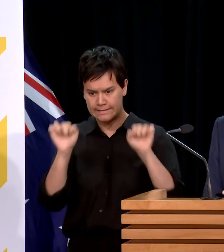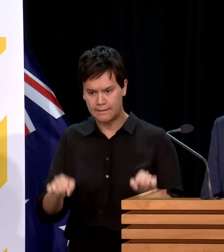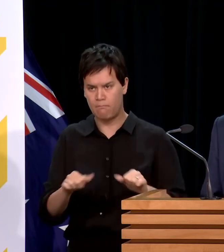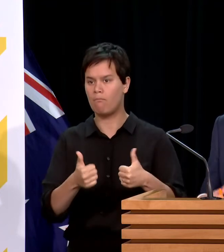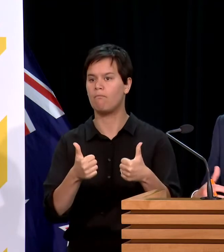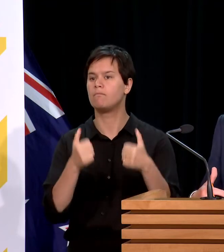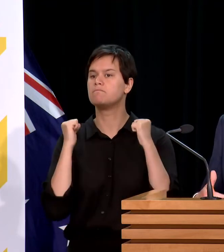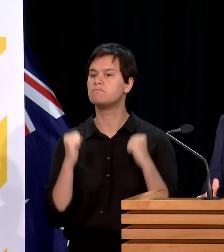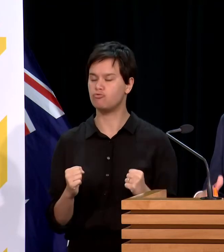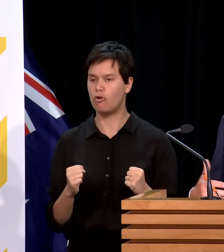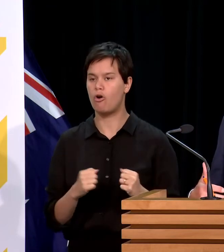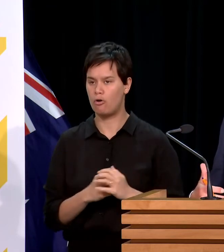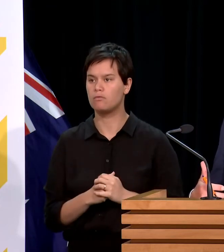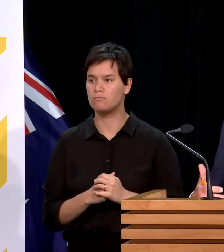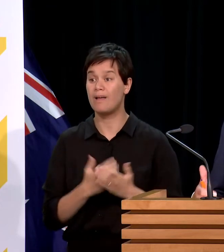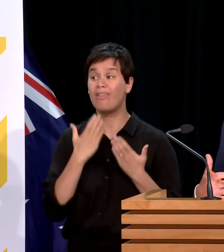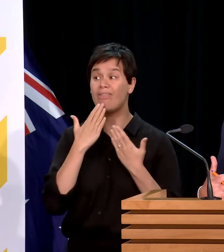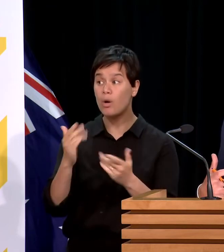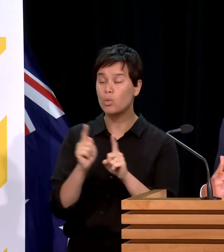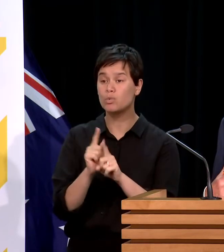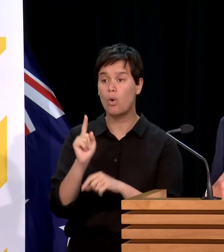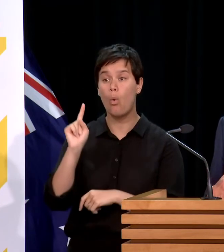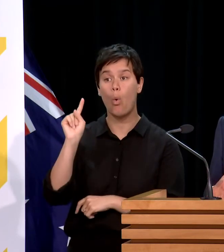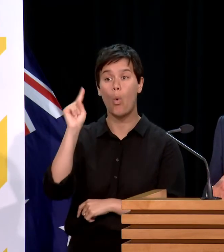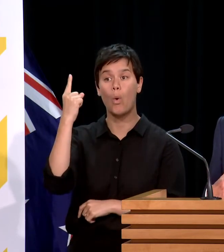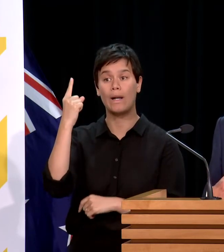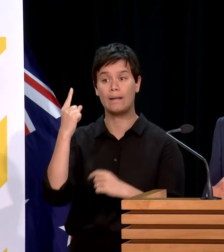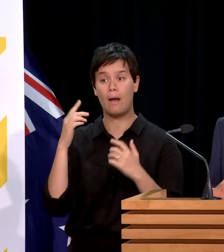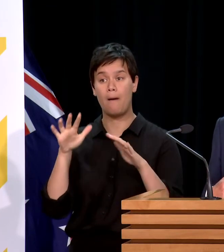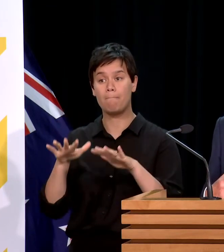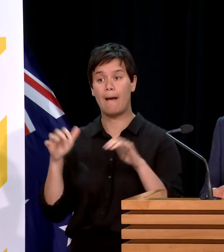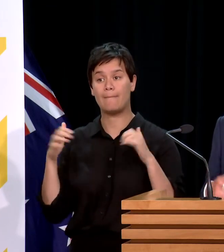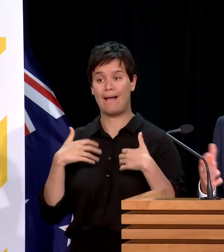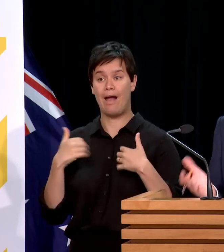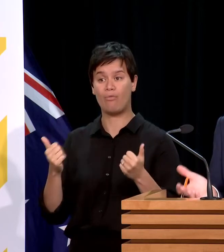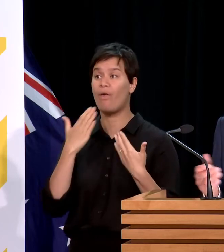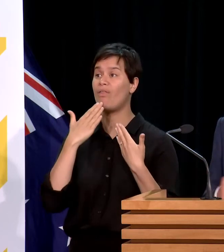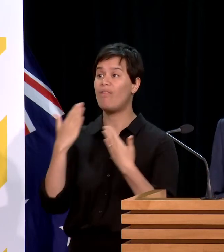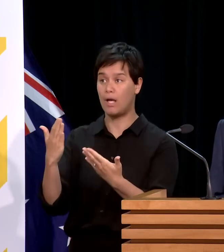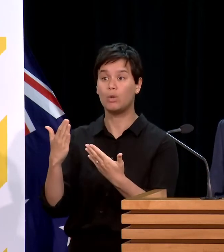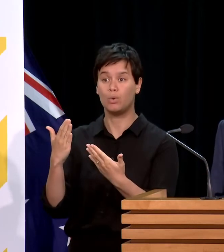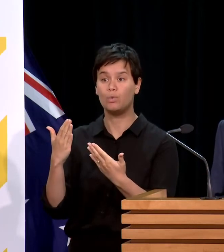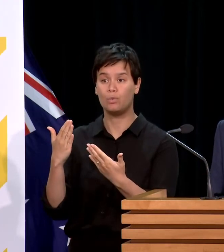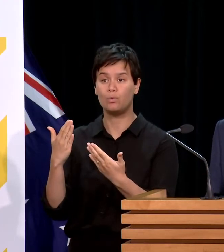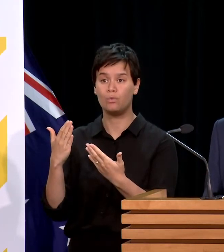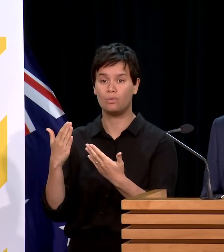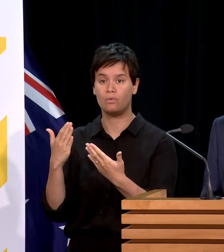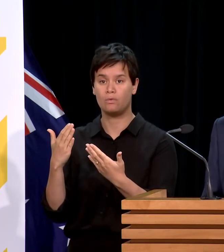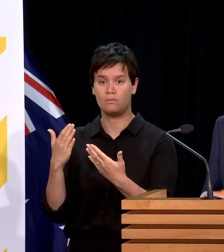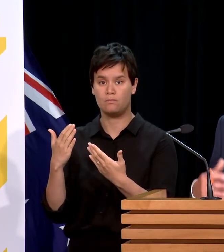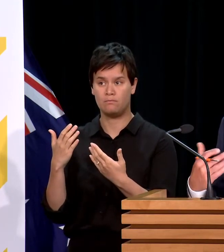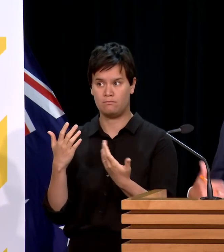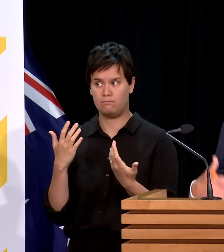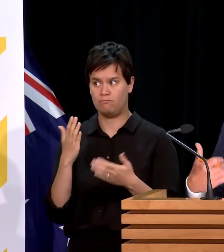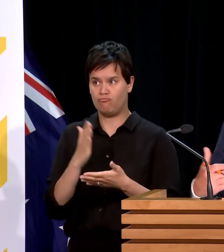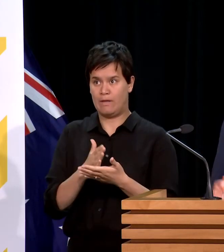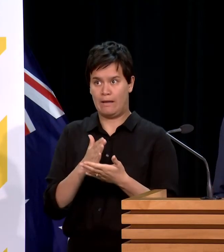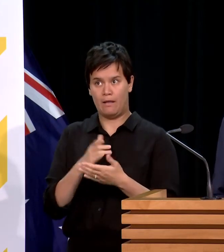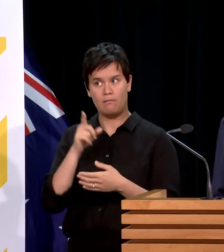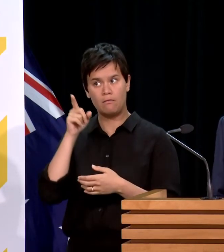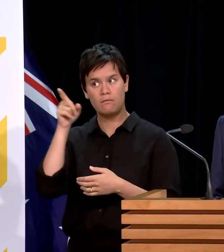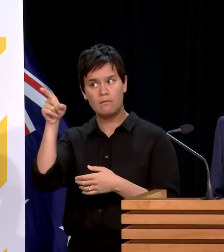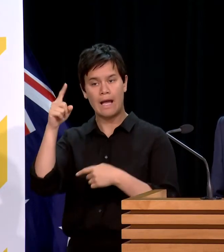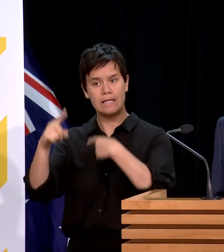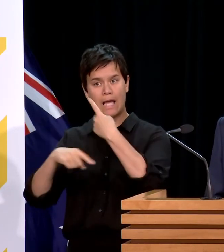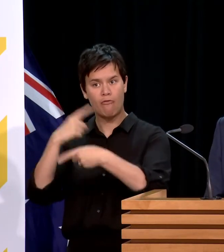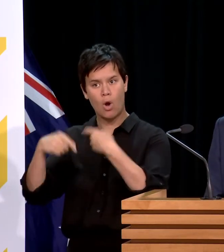Auckland Regional Public Health who, whilst our focus may have come off here, though, because there have been no cases over the last few days, they continue the work to